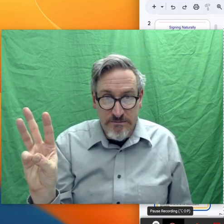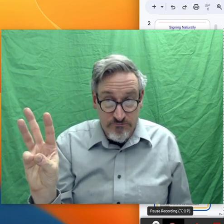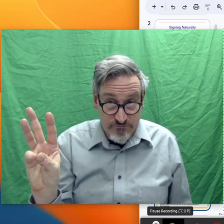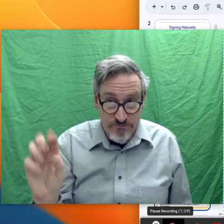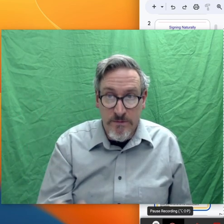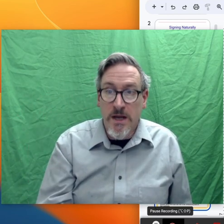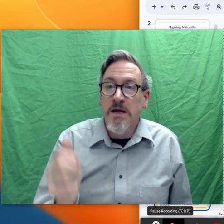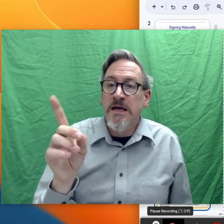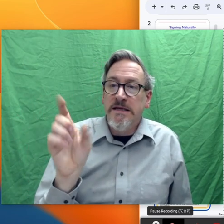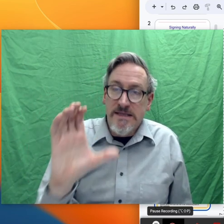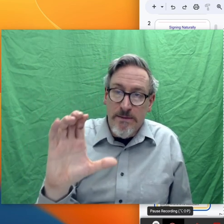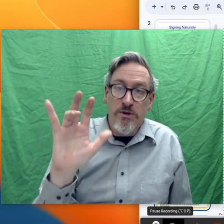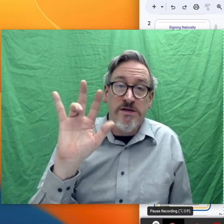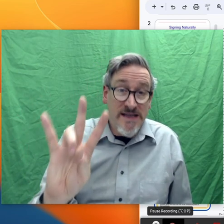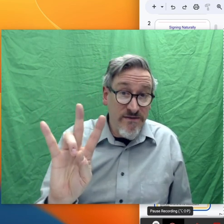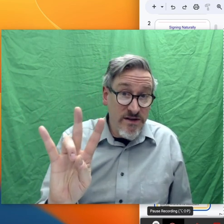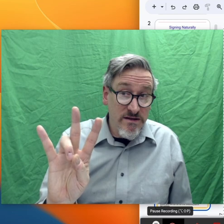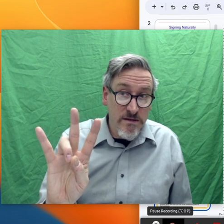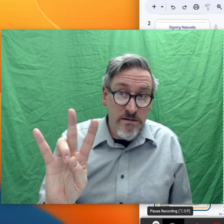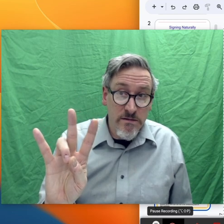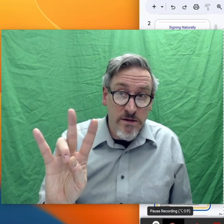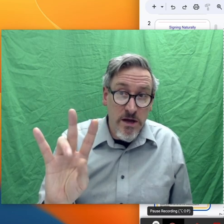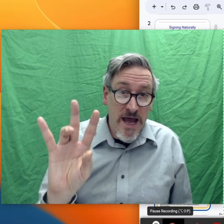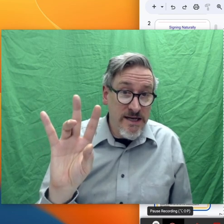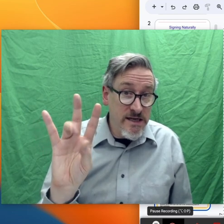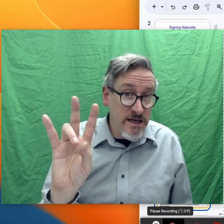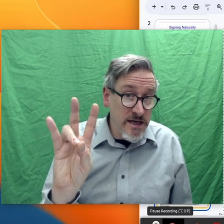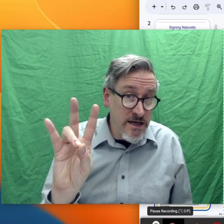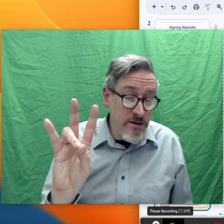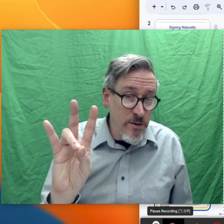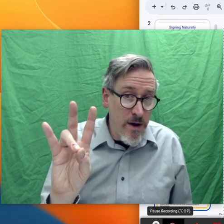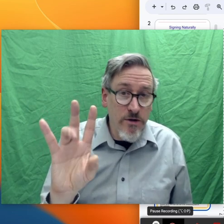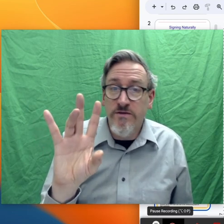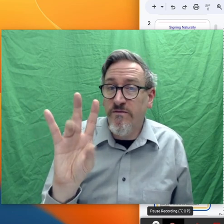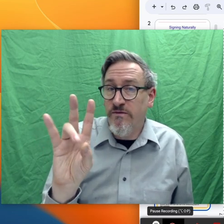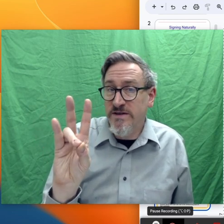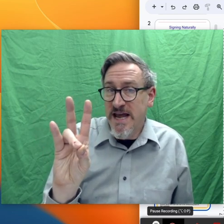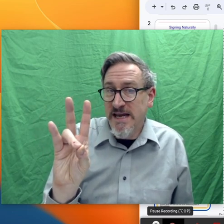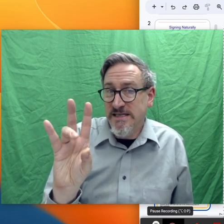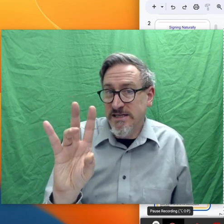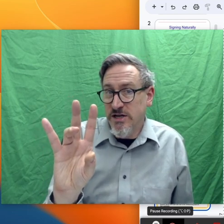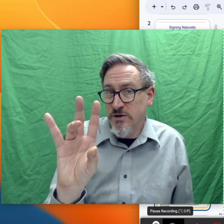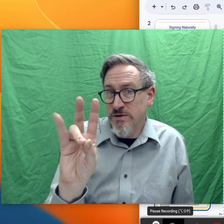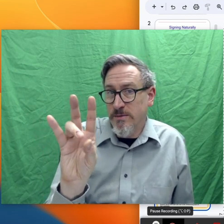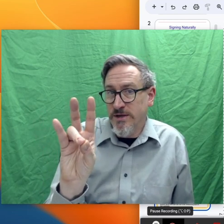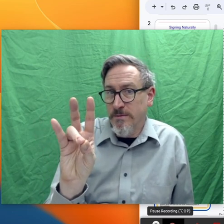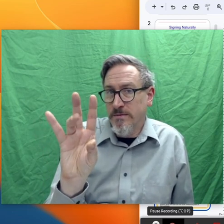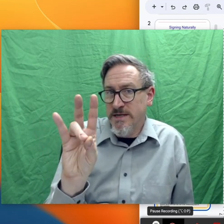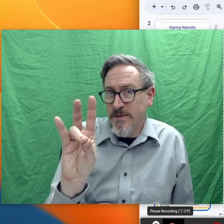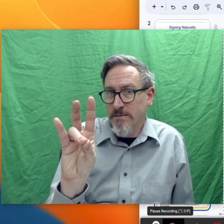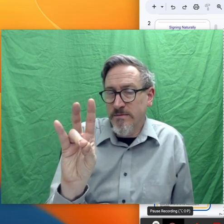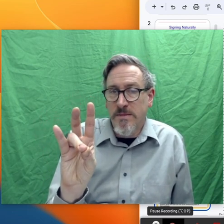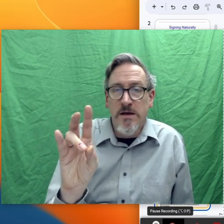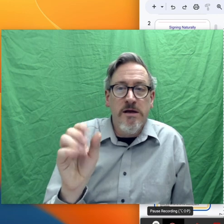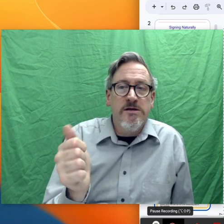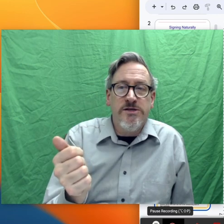1776. December 7th. And the modern taste is to do double tap,